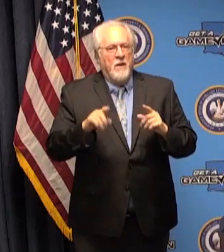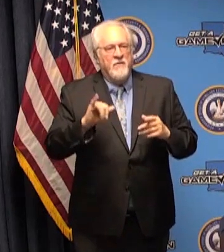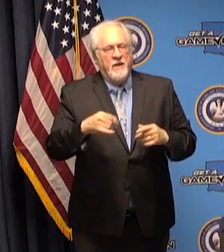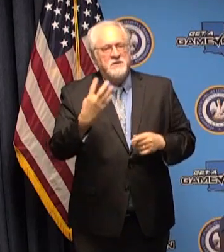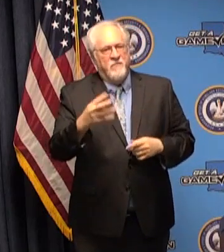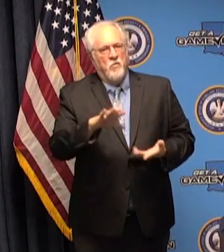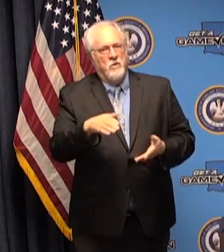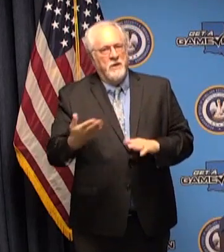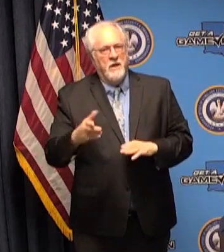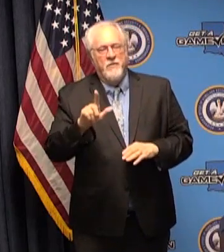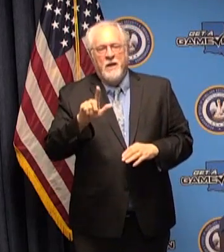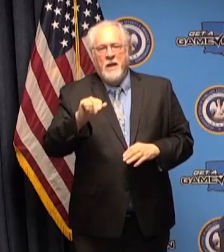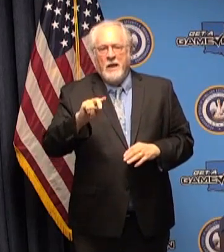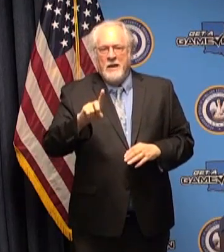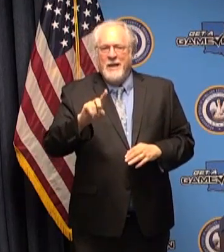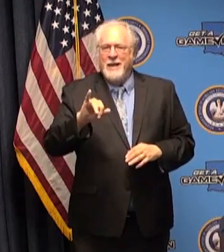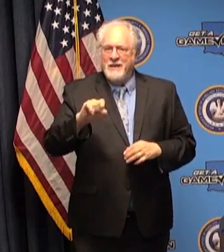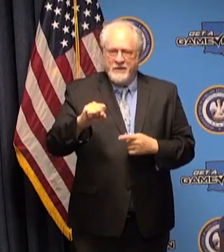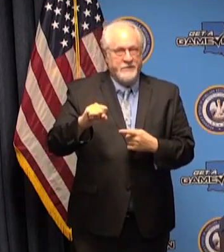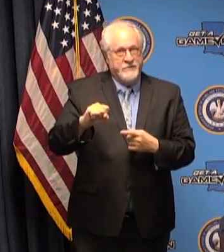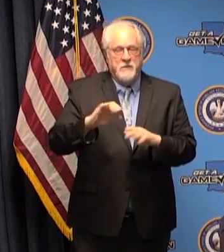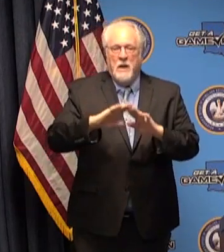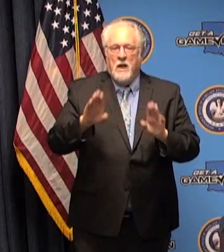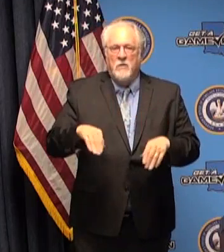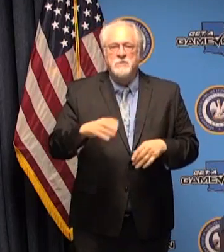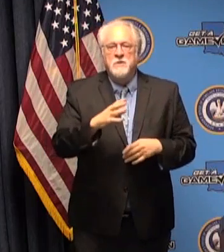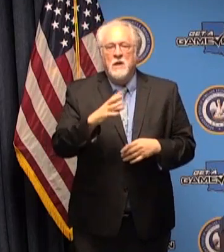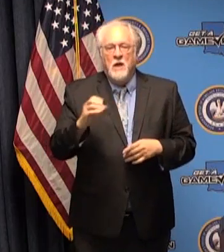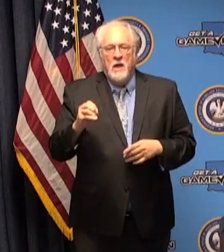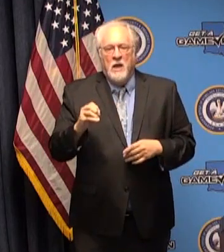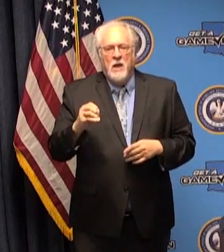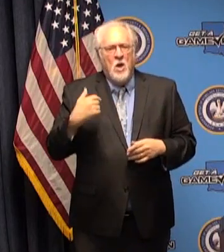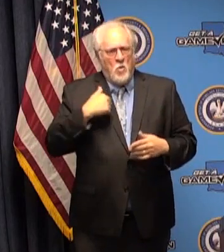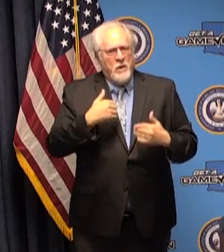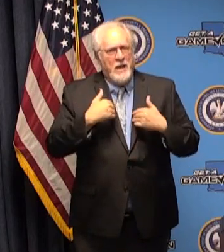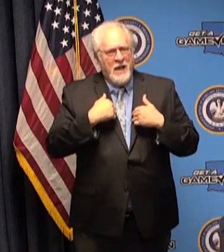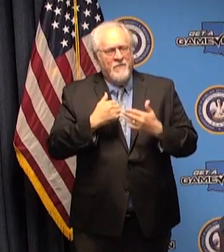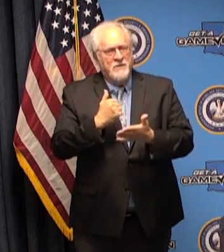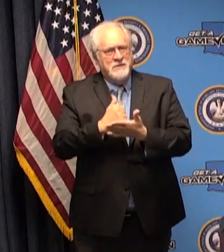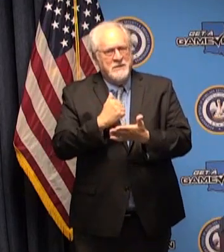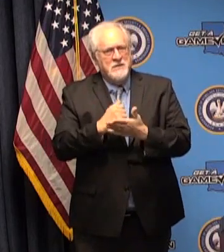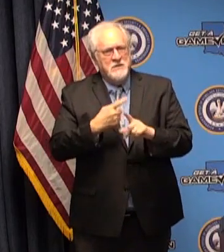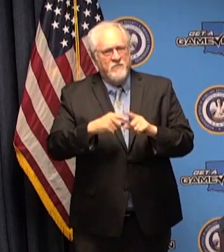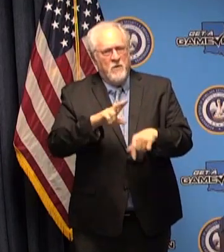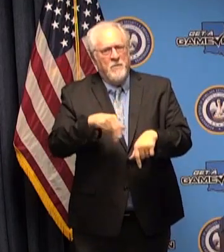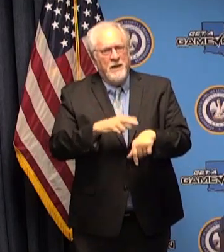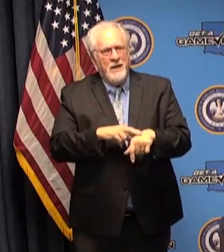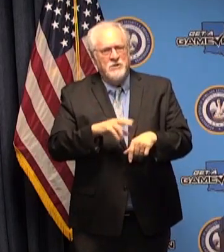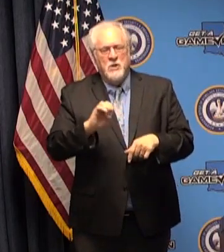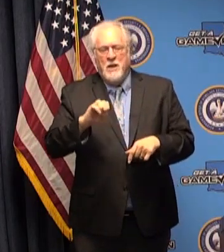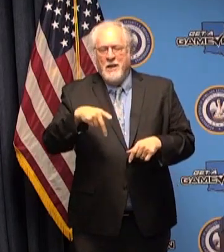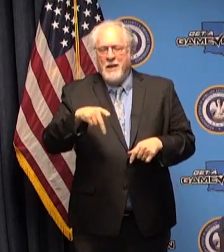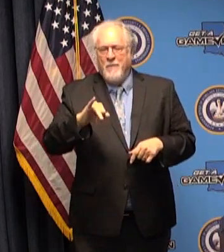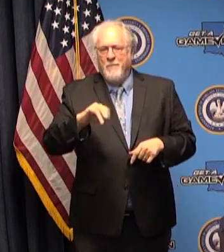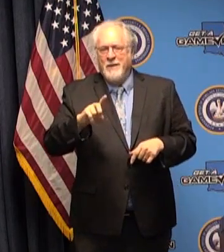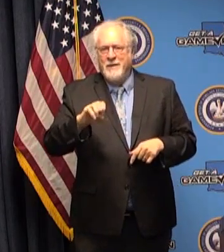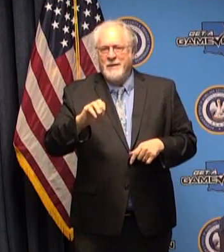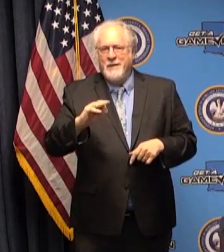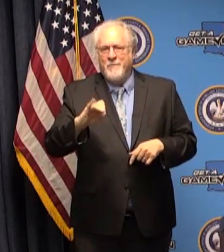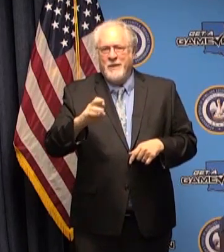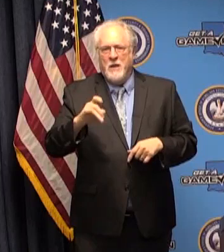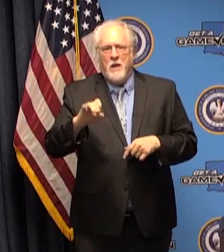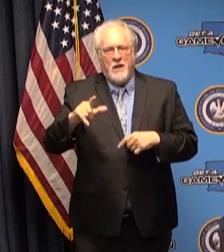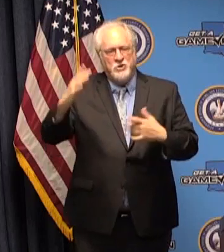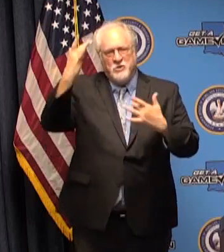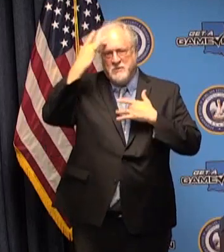But that's 4 deaths at the Lambeth House. This is one place where we have assistance from national epidemiological teams that are